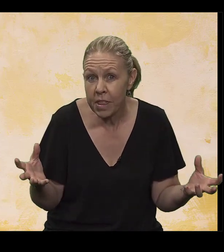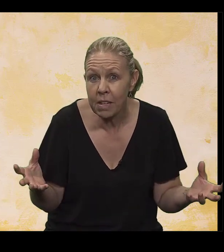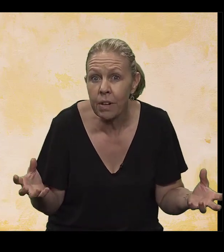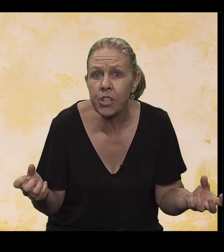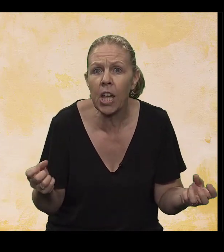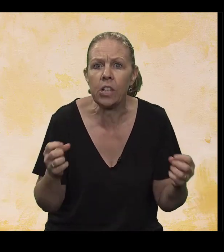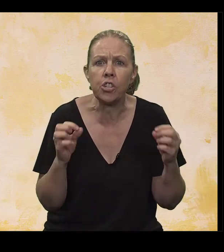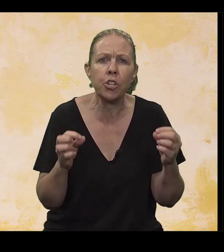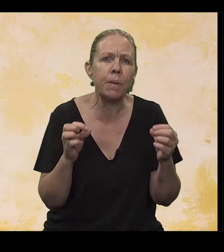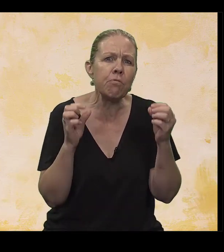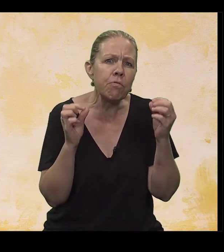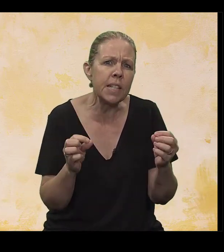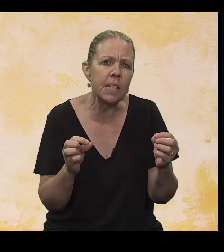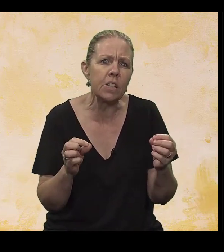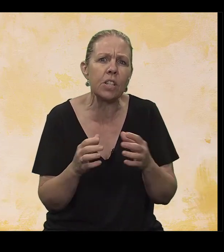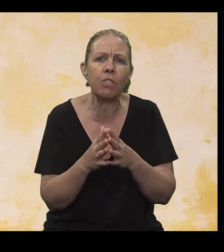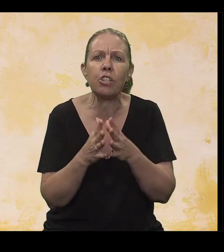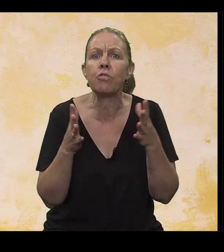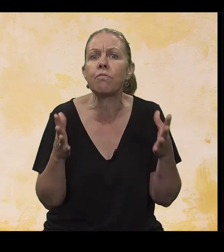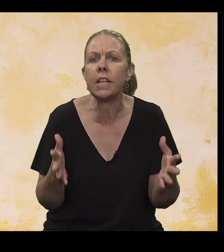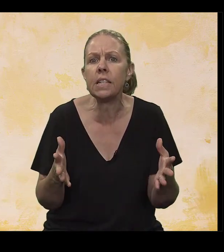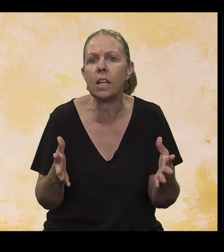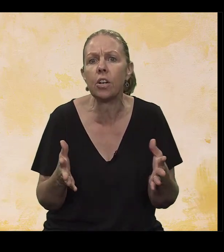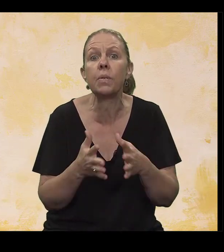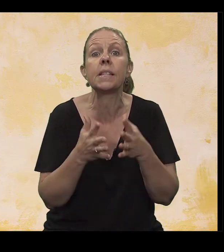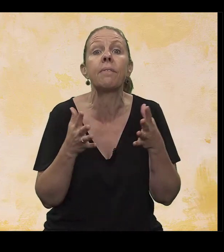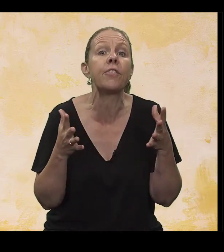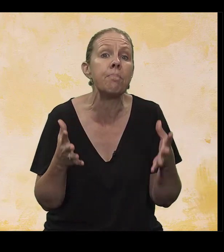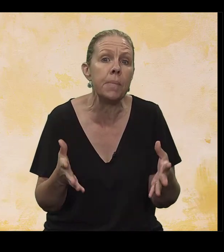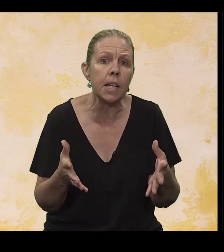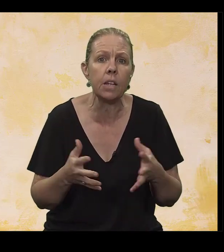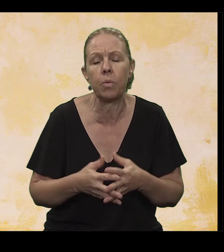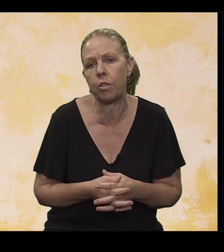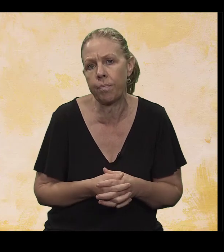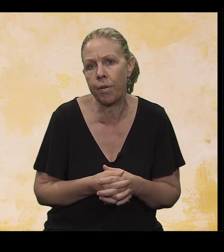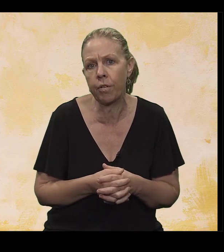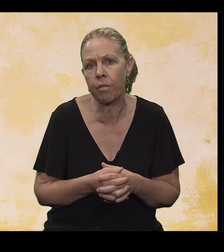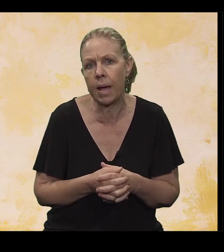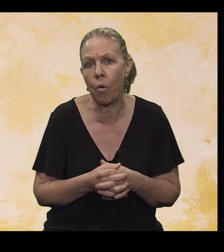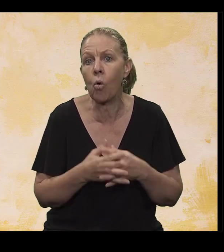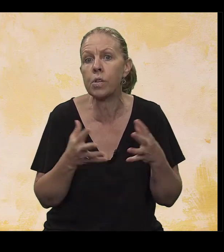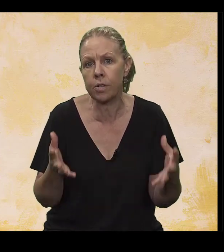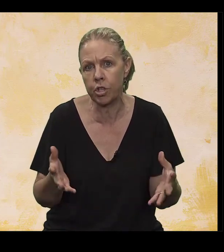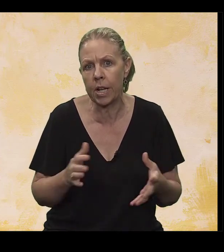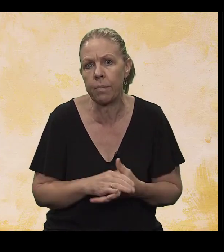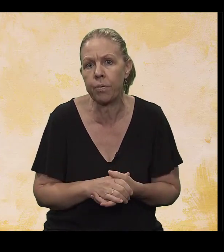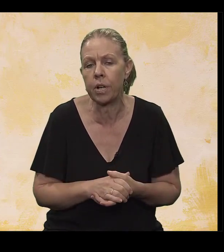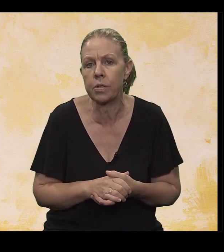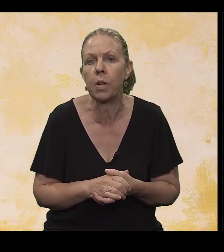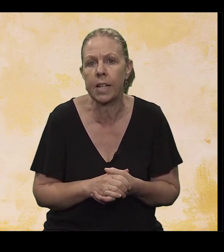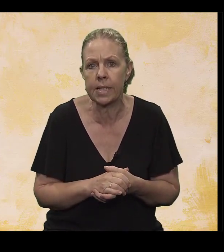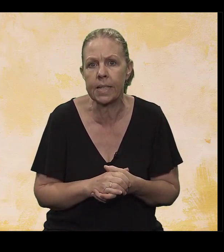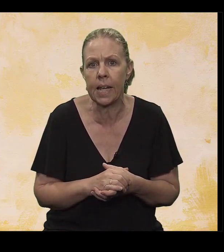theory of change should be written so that your reader who is unfamiliar with your program or social enterprise will understand